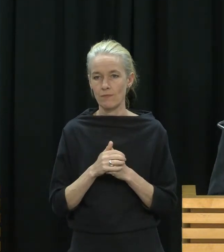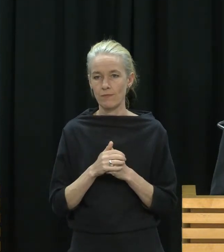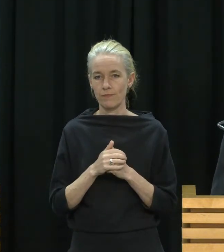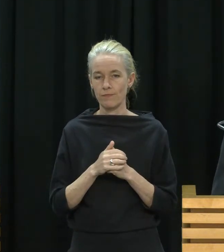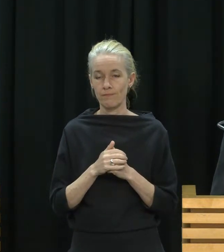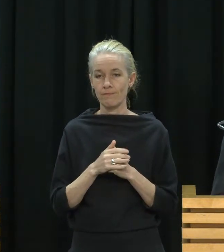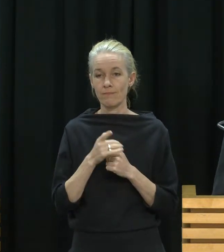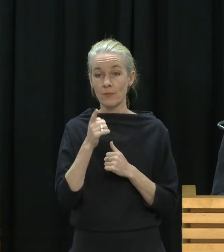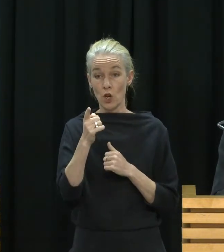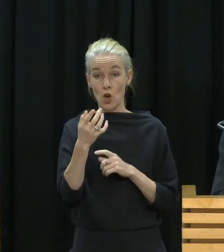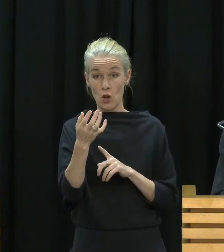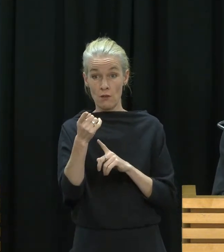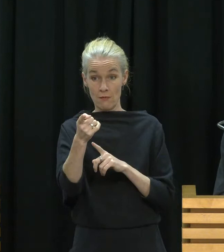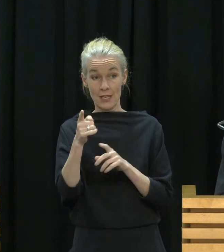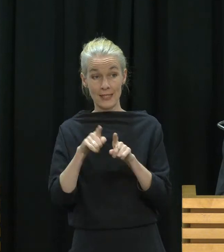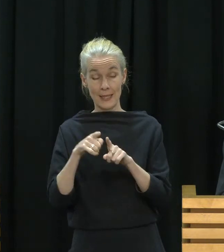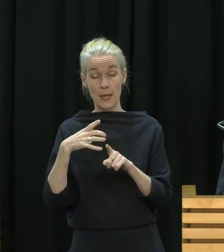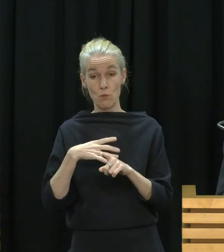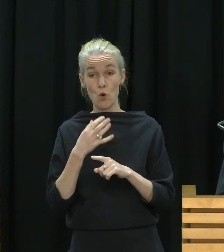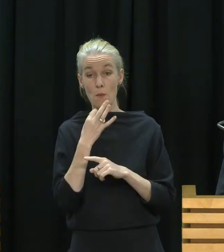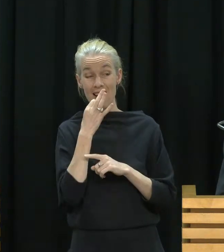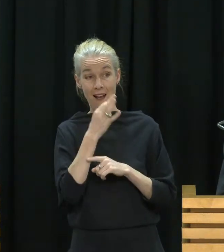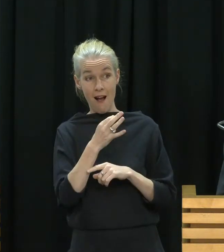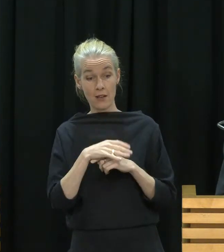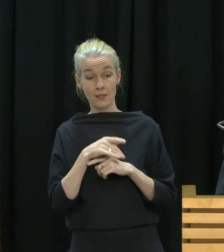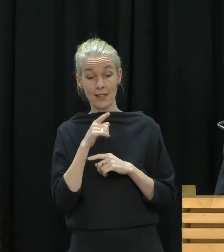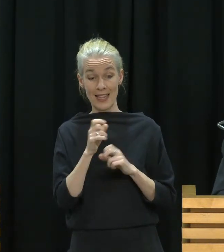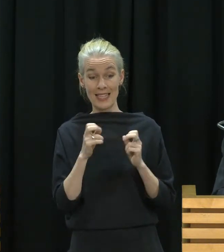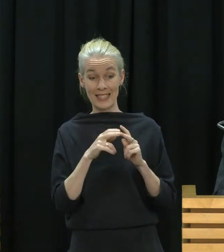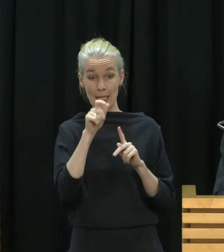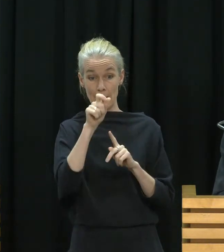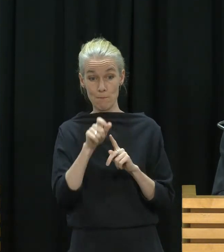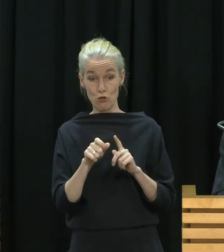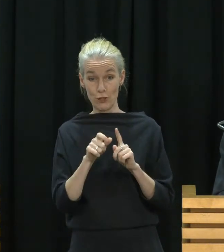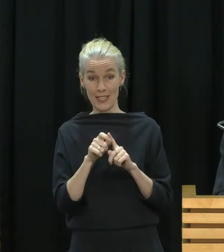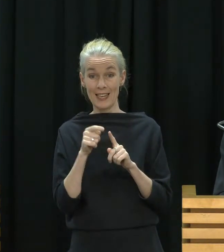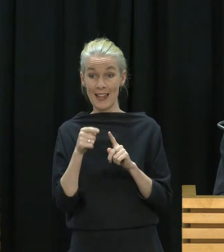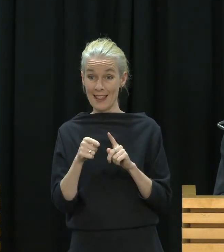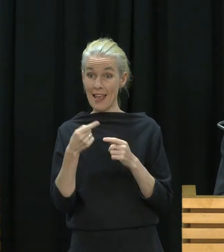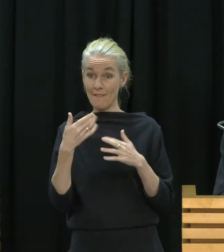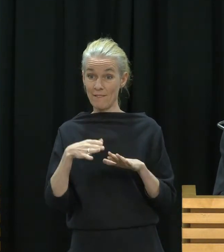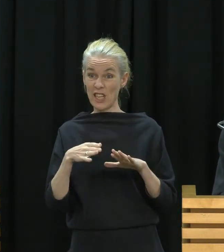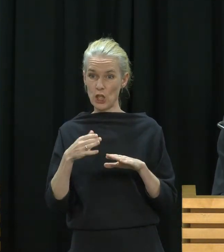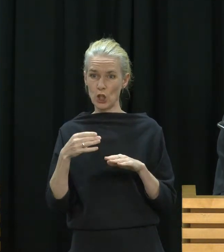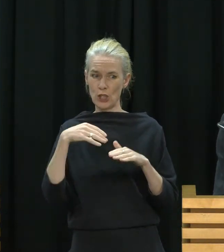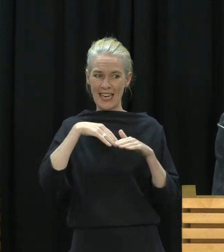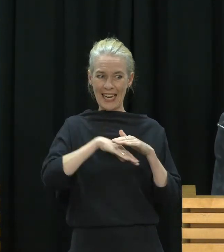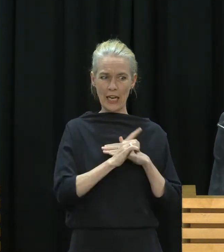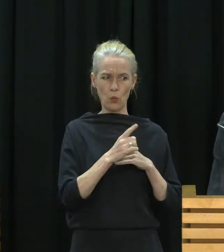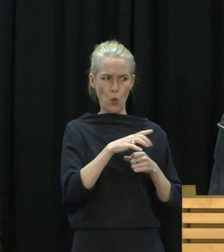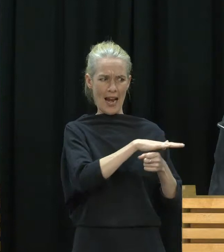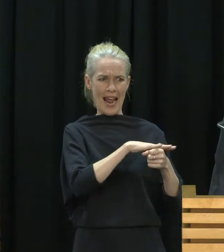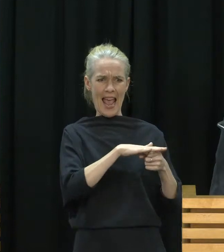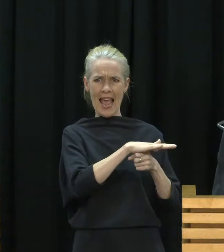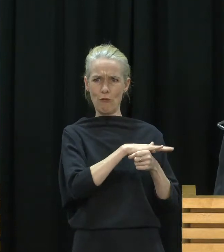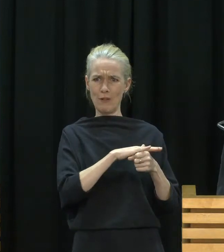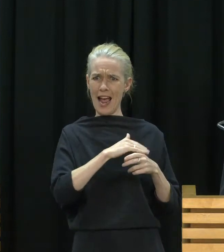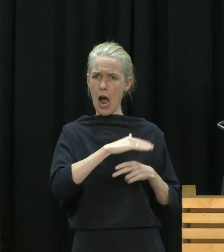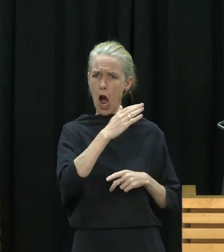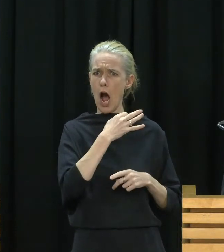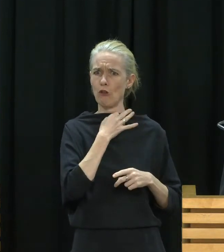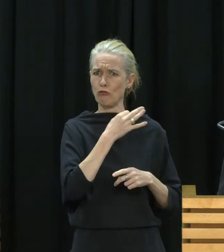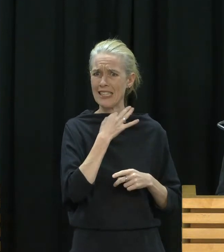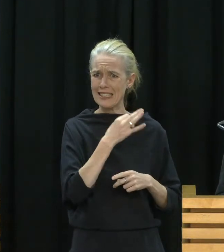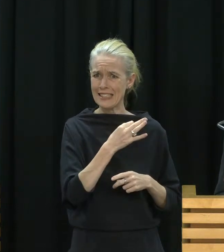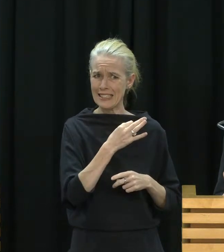case? No, not at that time, because at the time they travelled, the place where it seems they were infected was not a location